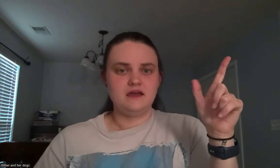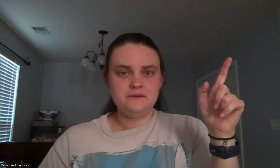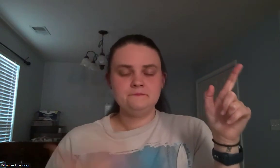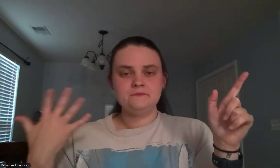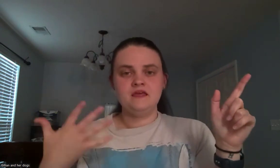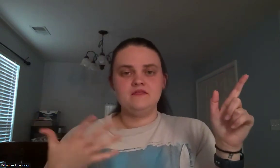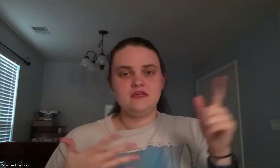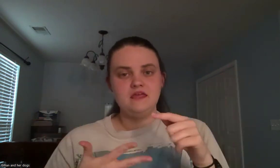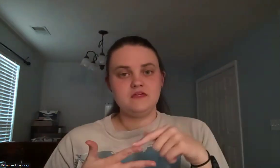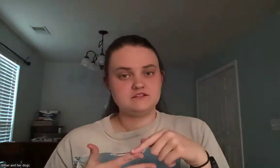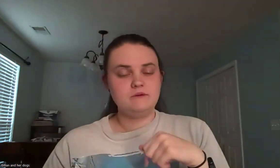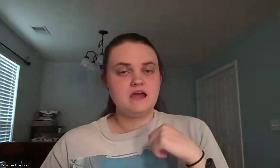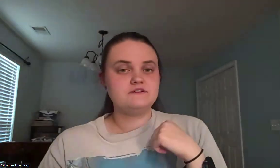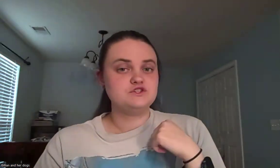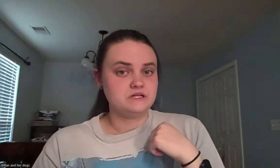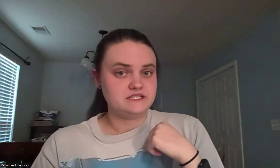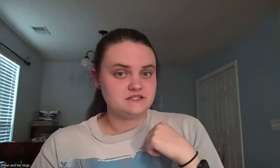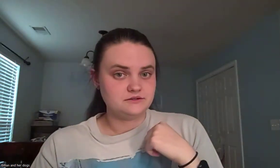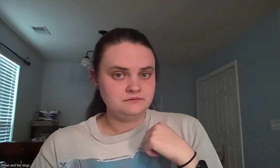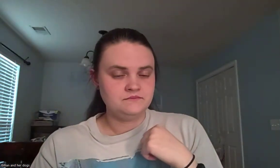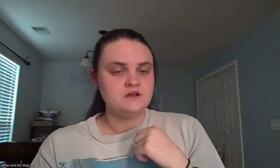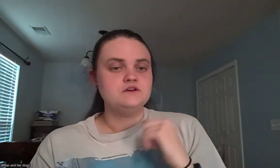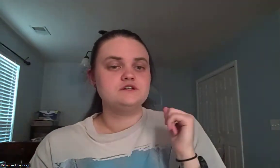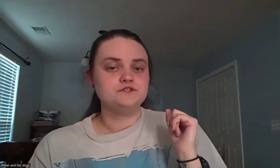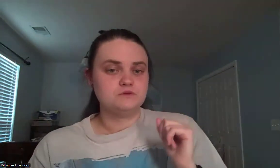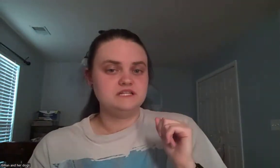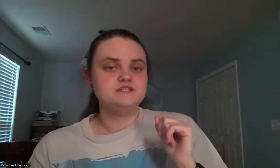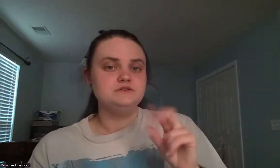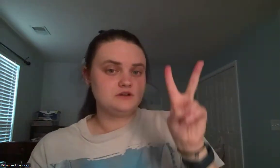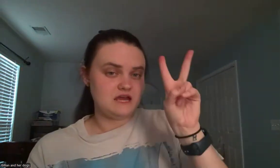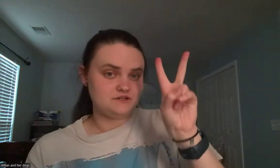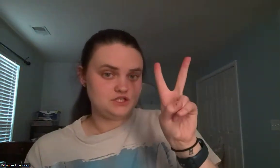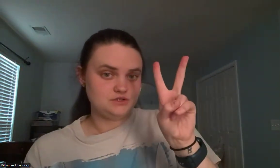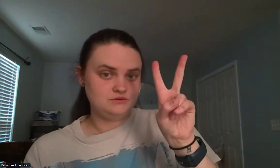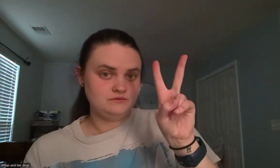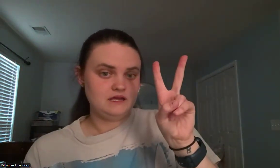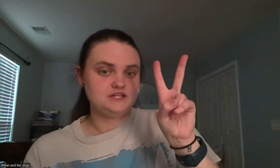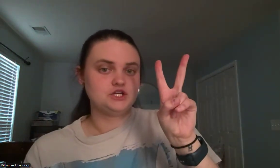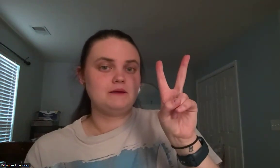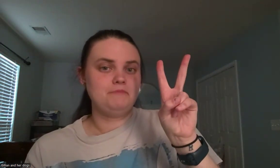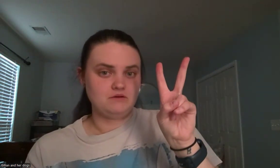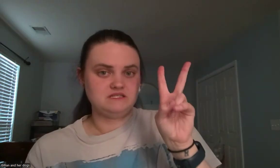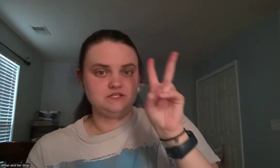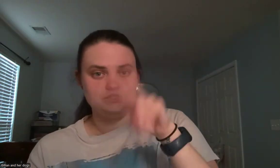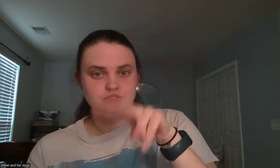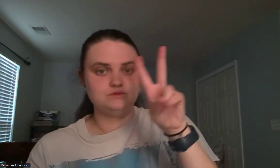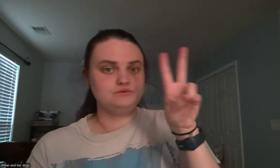Okay. Then the next one we have is 22. So for 22, you're going to have a 2 and you're going to bounce it. 2,